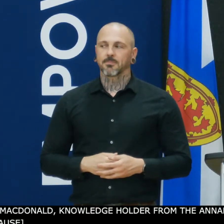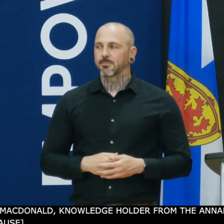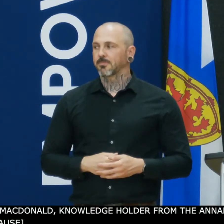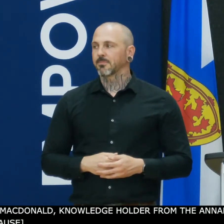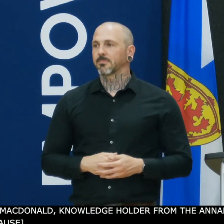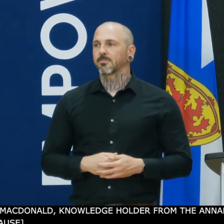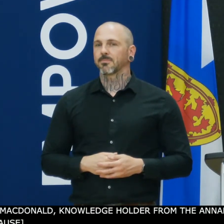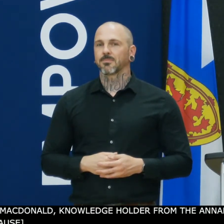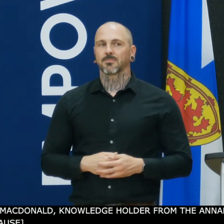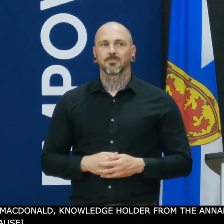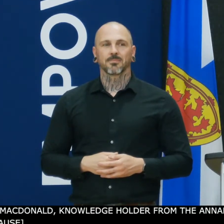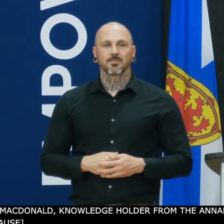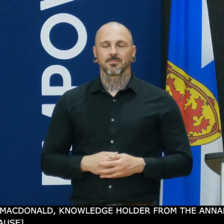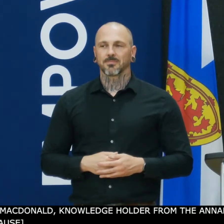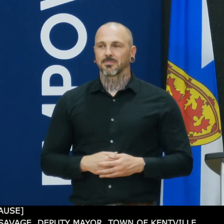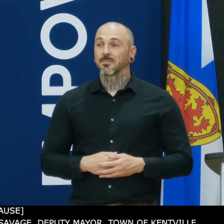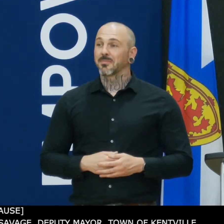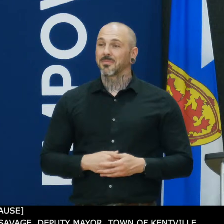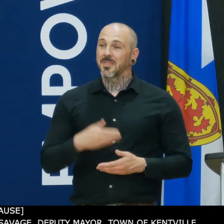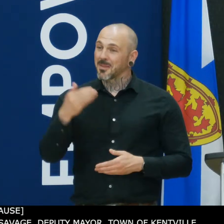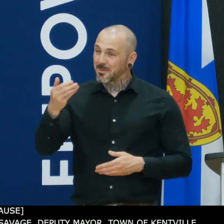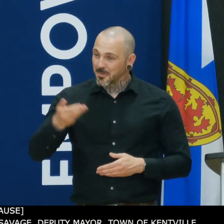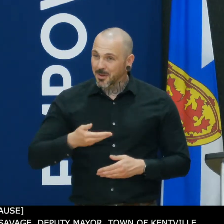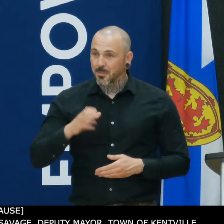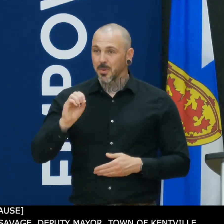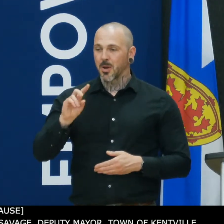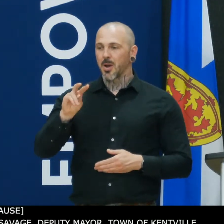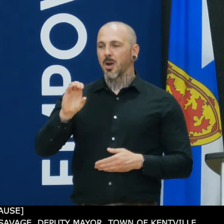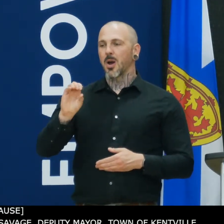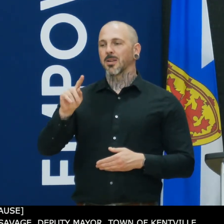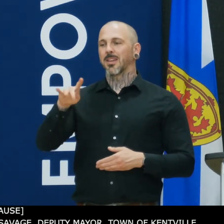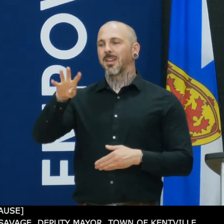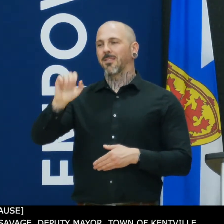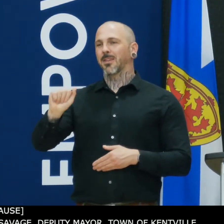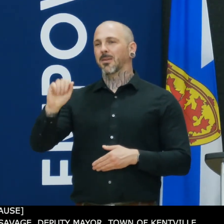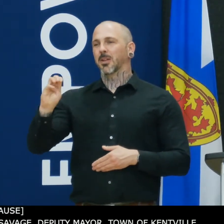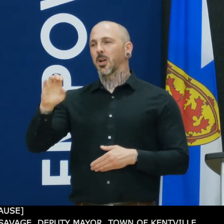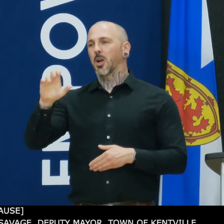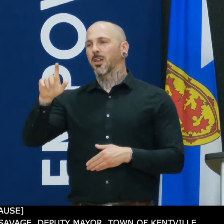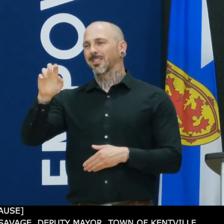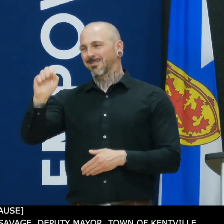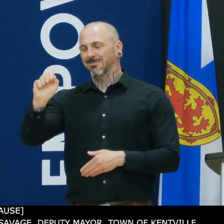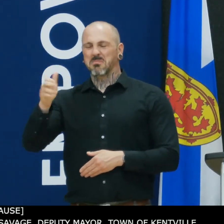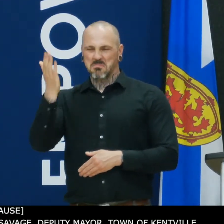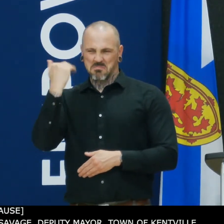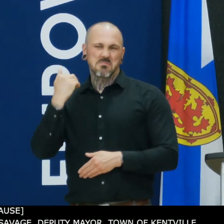And welcoming back Octavia McClellan, Retired Assistant Registrar.